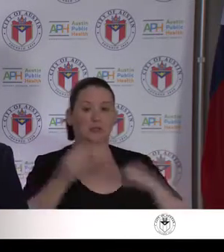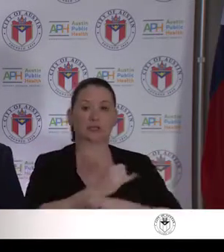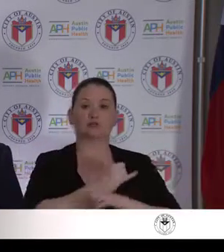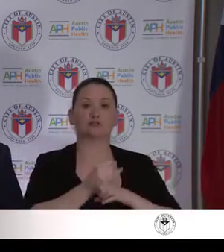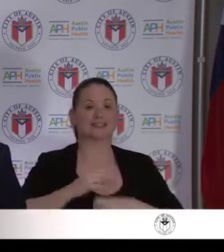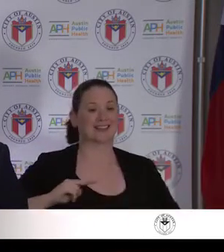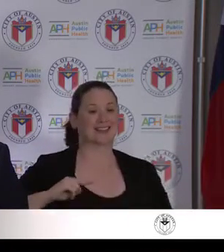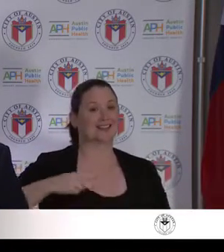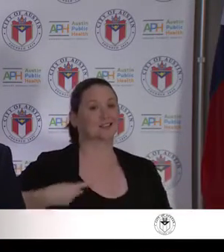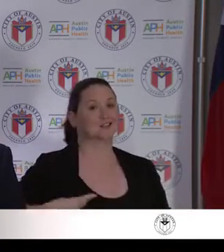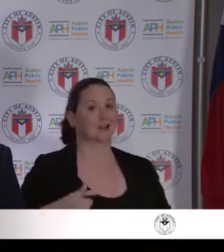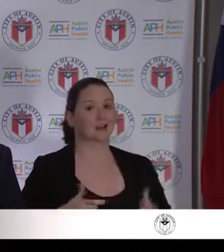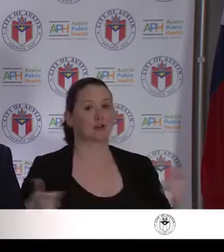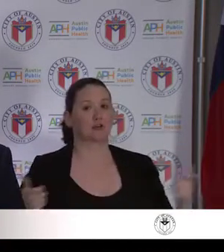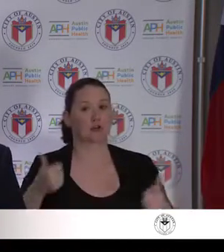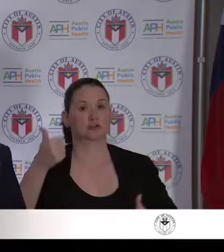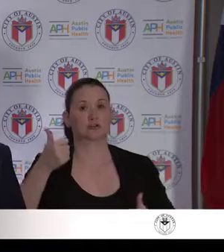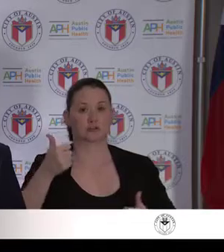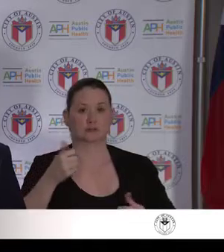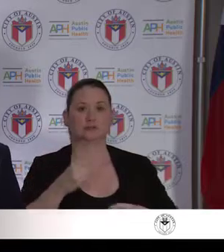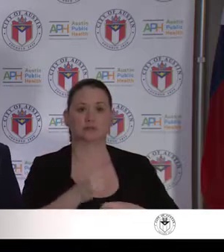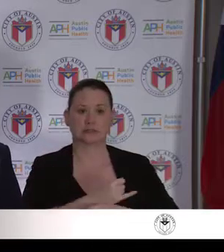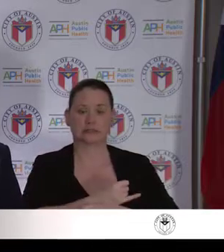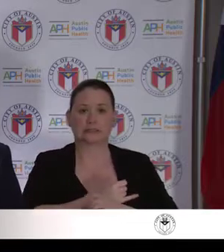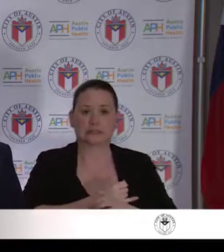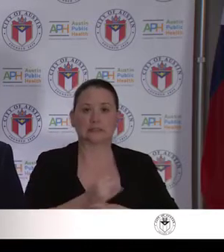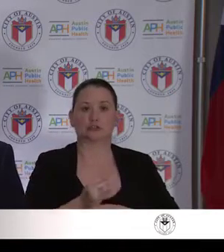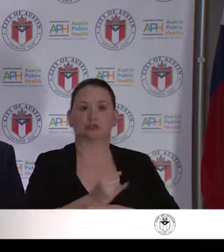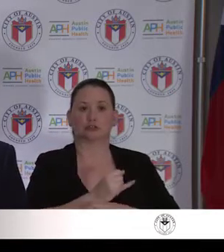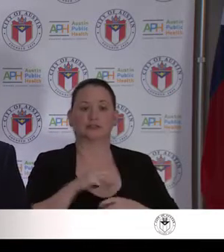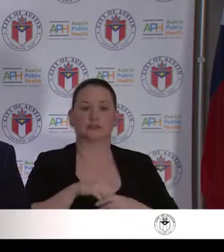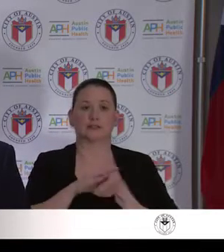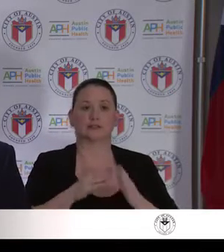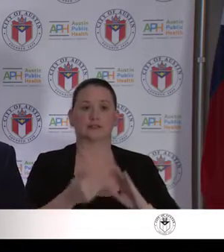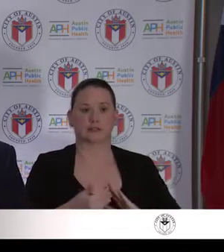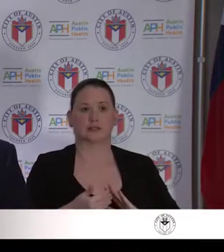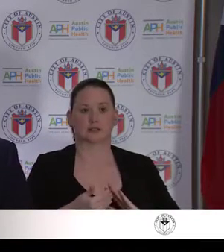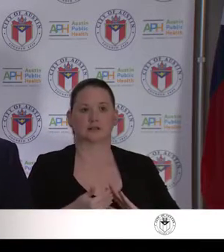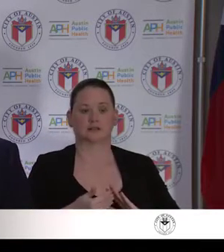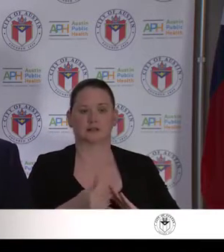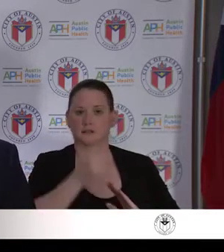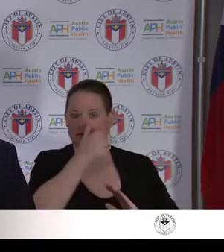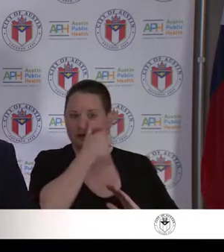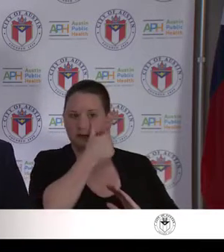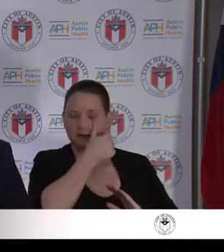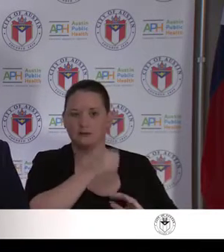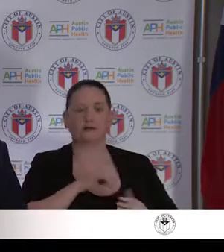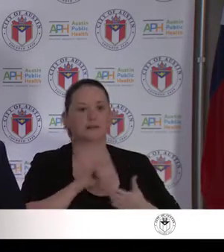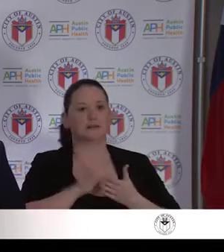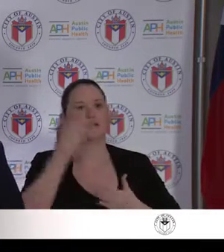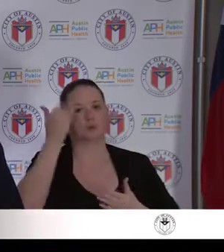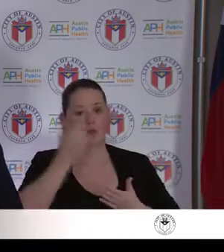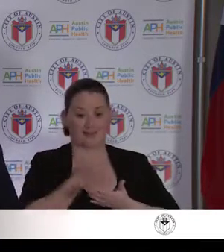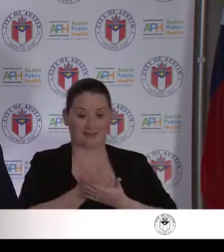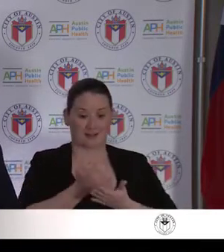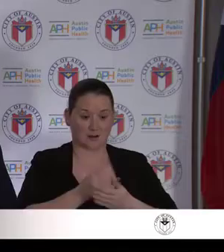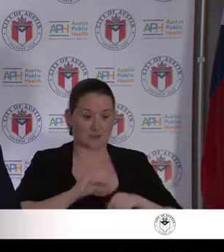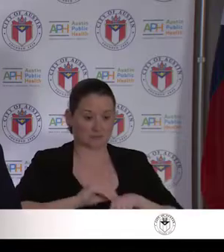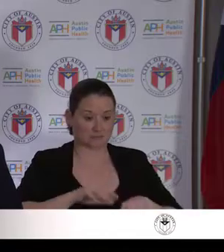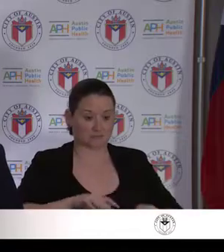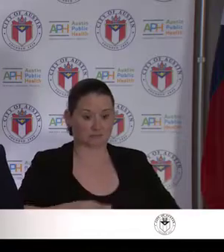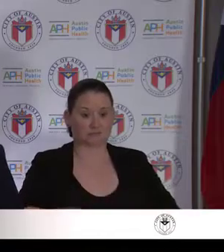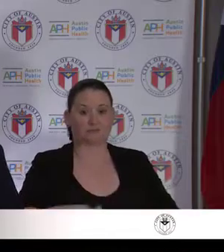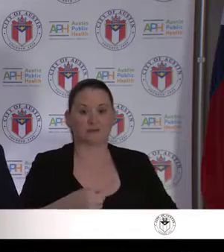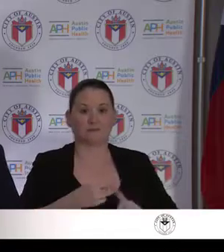largest industry sector in the city, which is why the economic